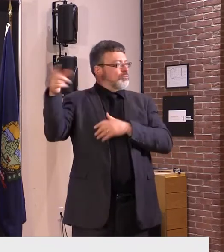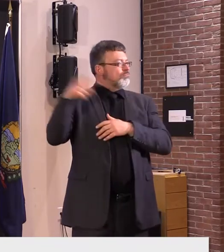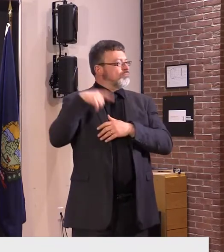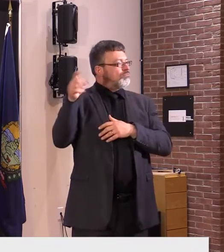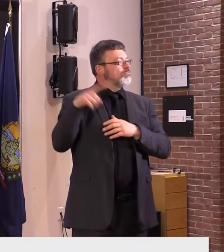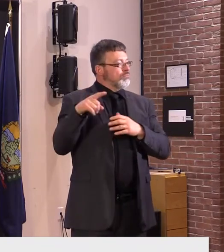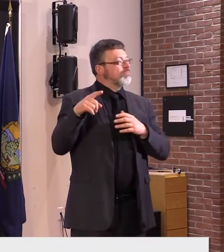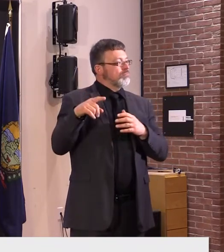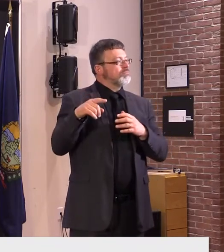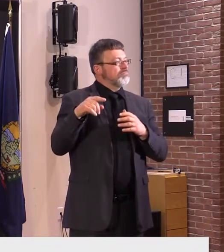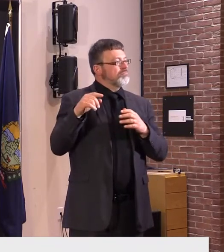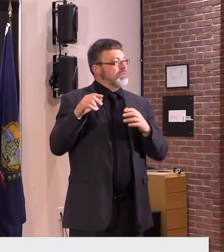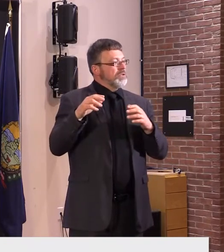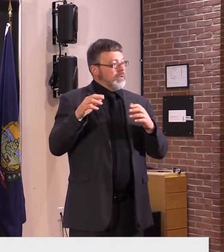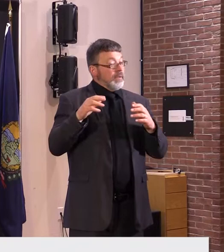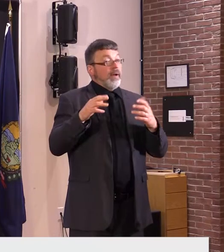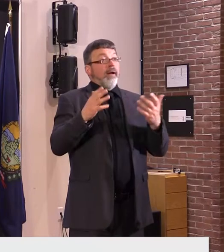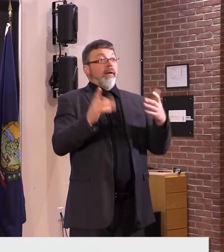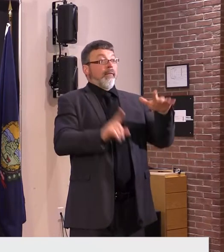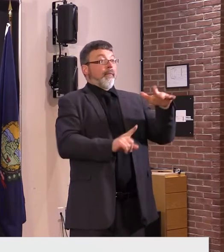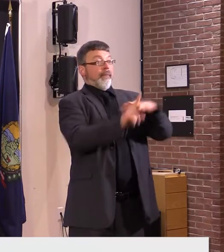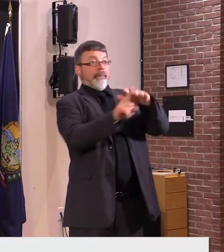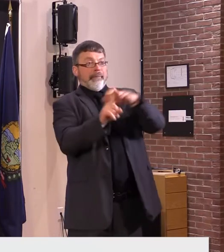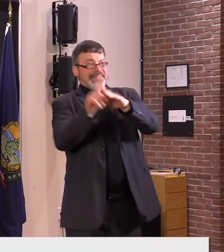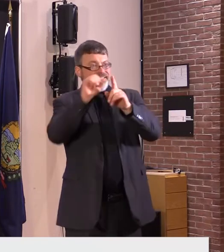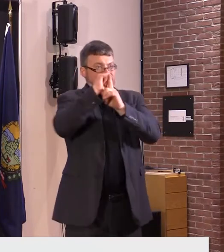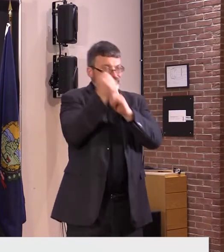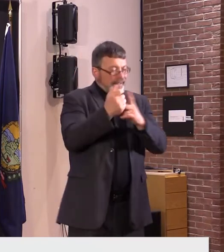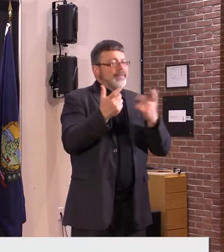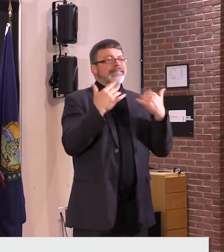the situations that were coming before them. It also